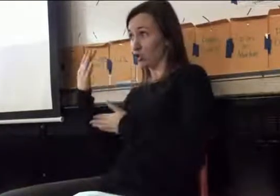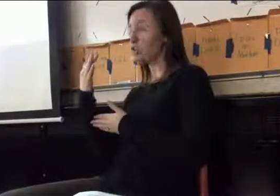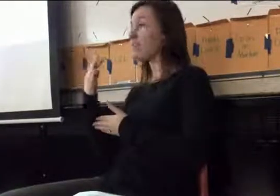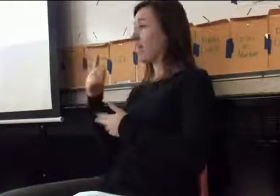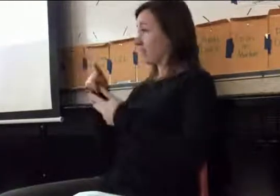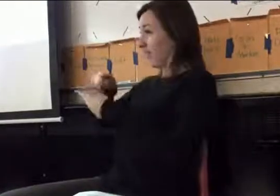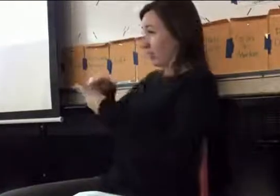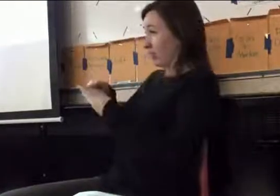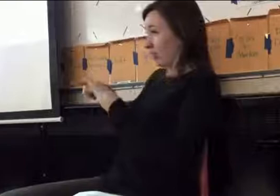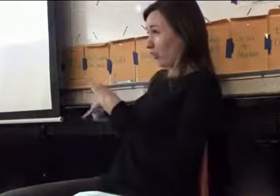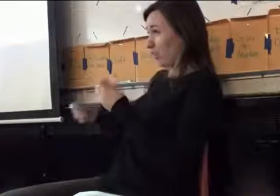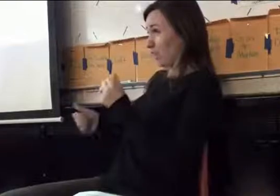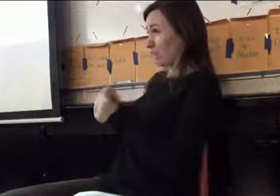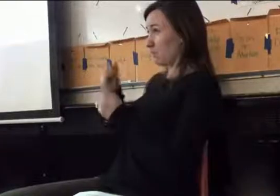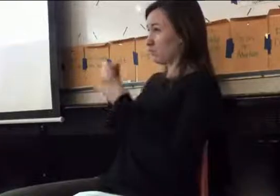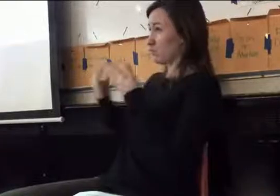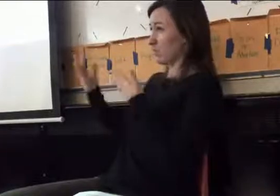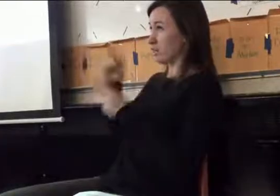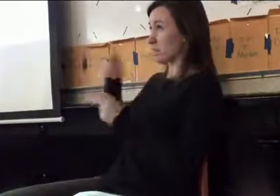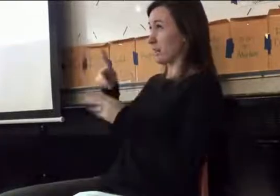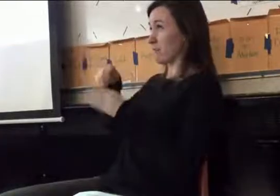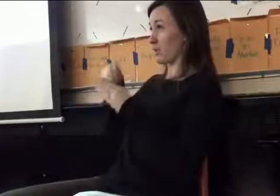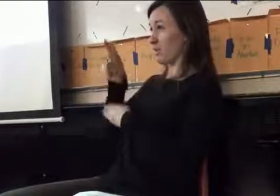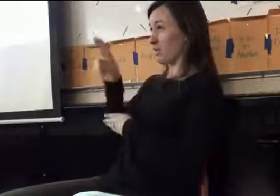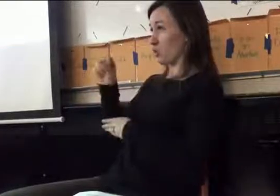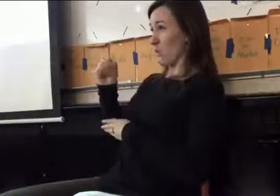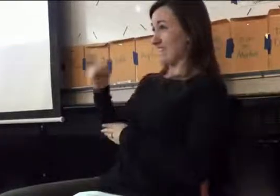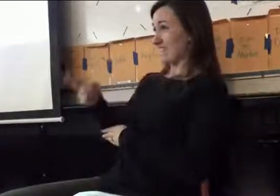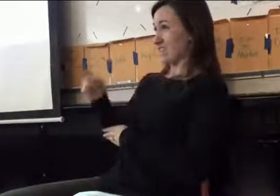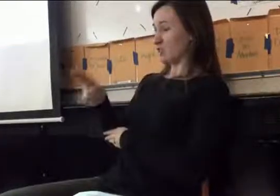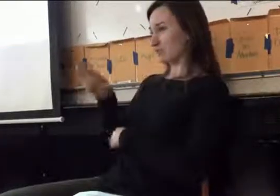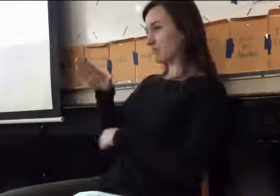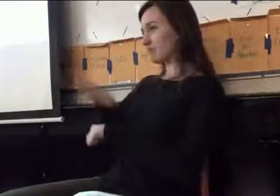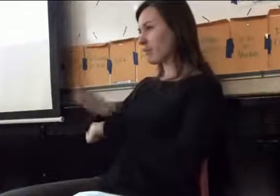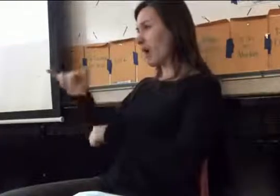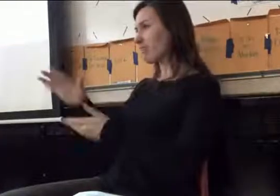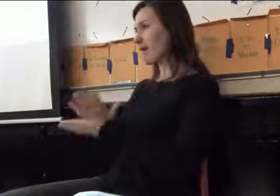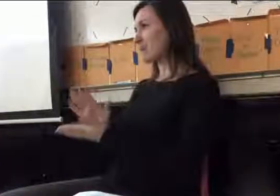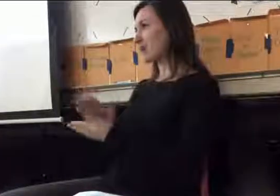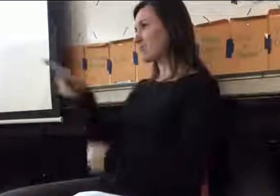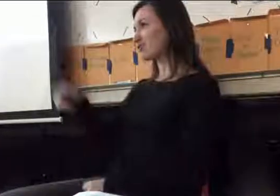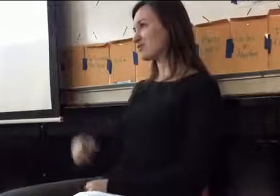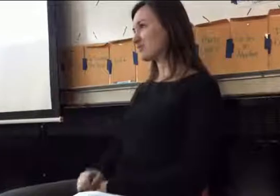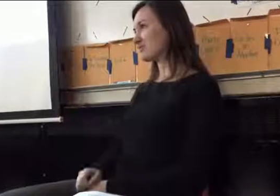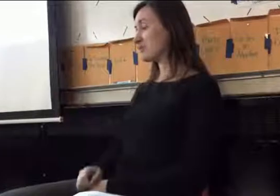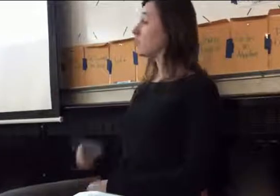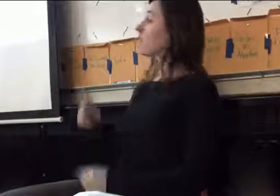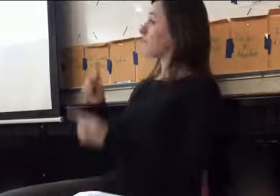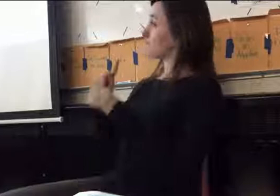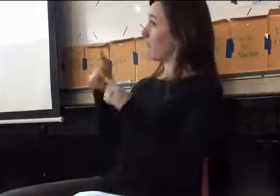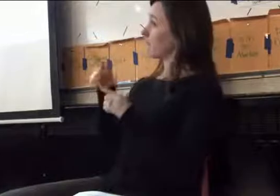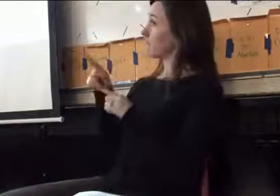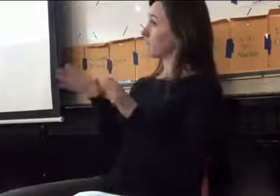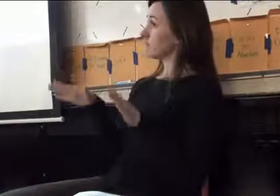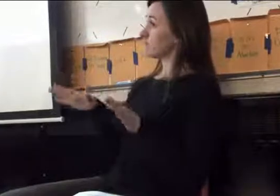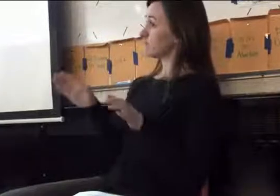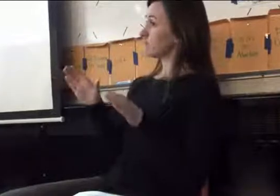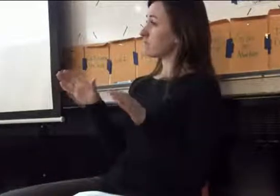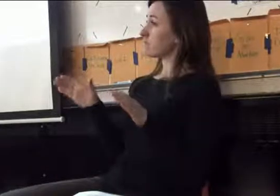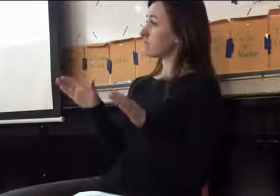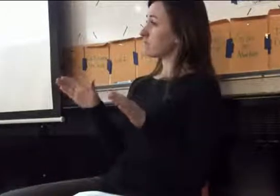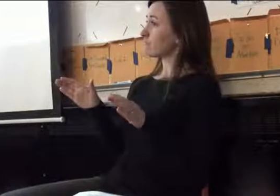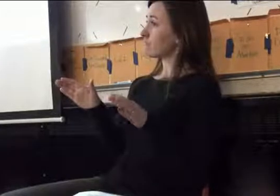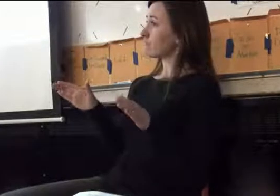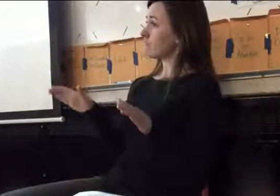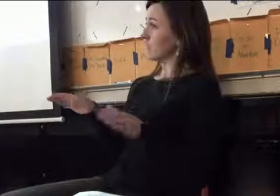people in world history are on your guys' sheet. Now, what happens is that he also does a lot of good. For example, he gives